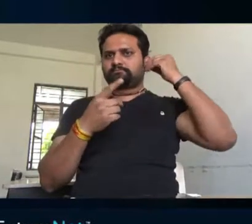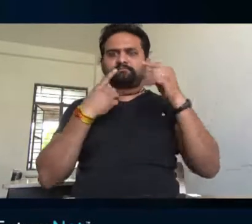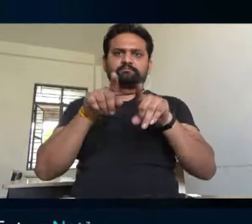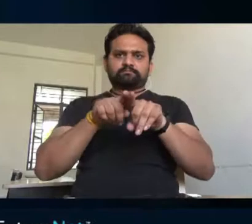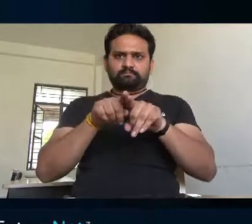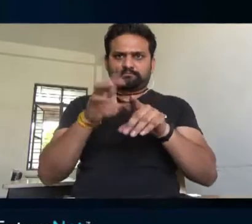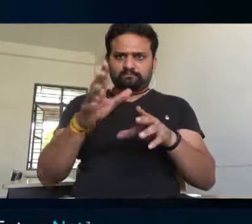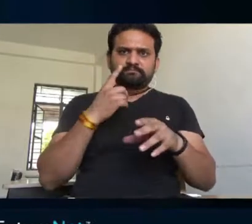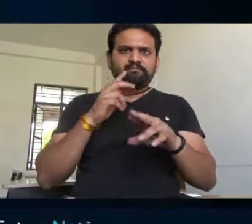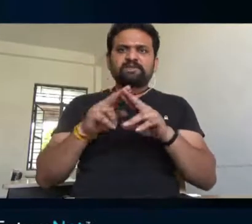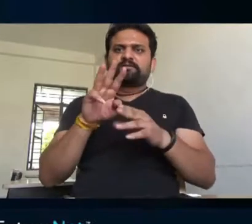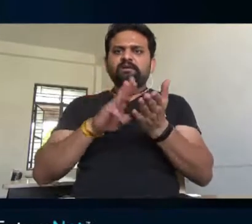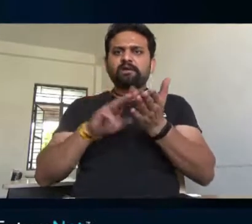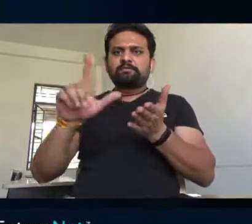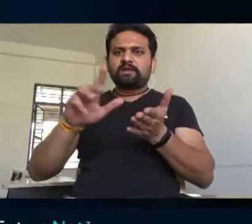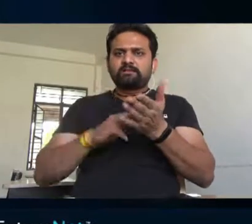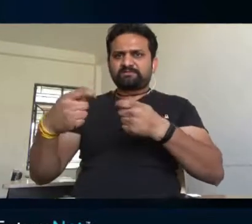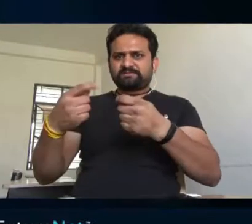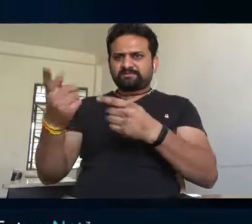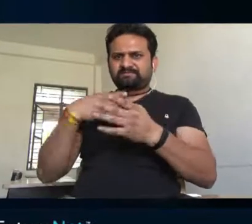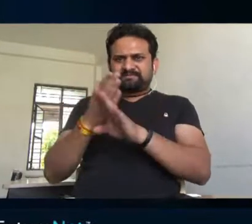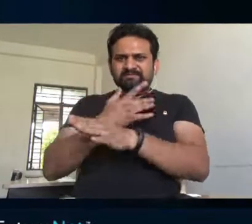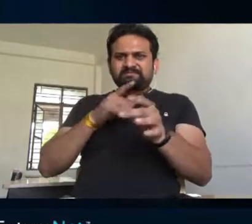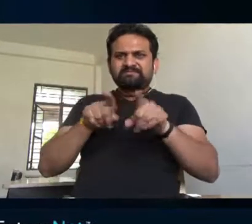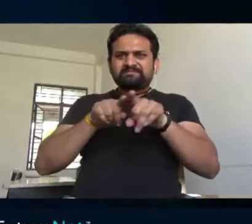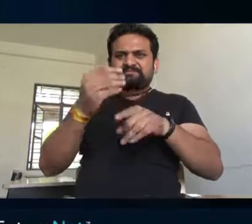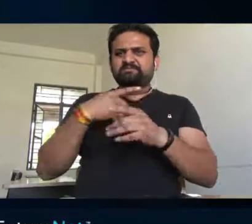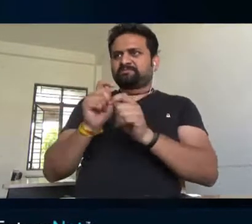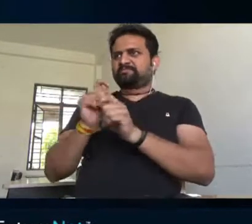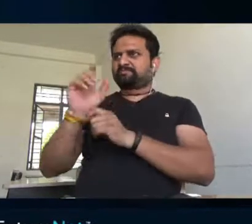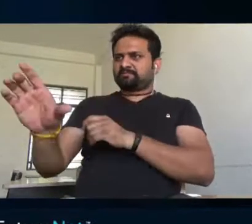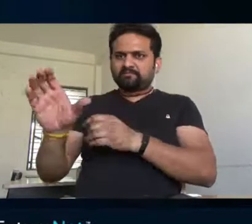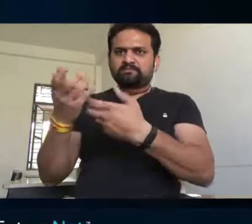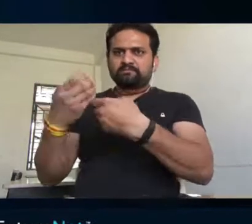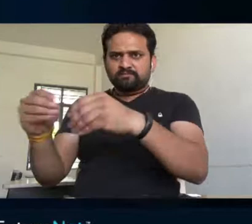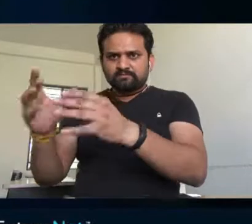a brilliant idea. And to be part of that makes so sense like